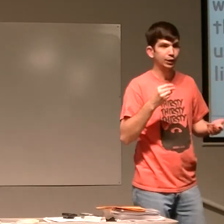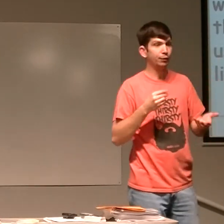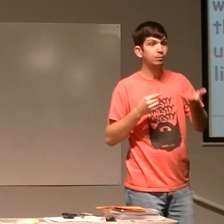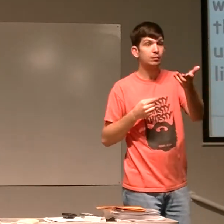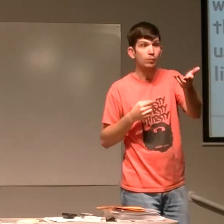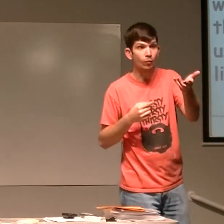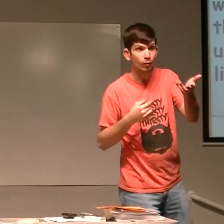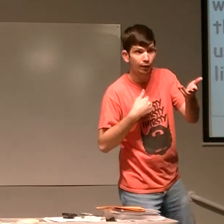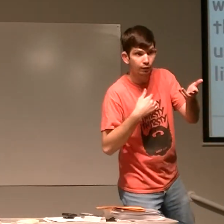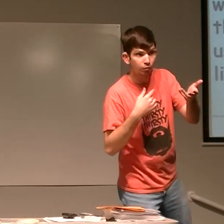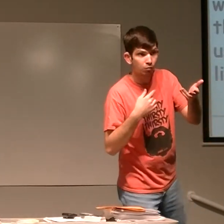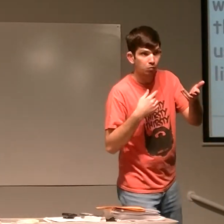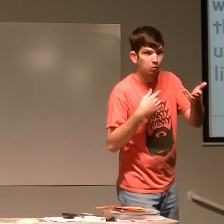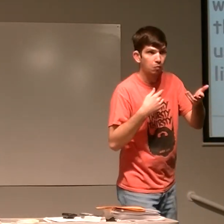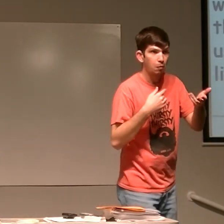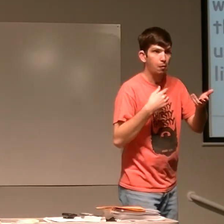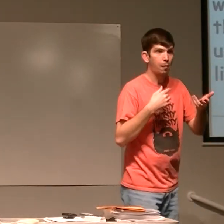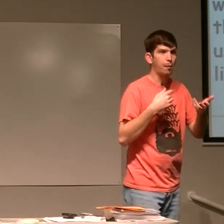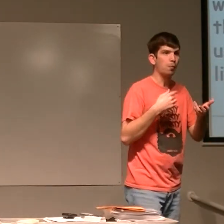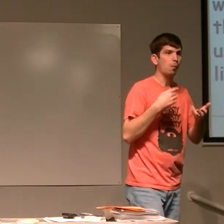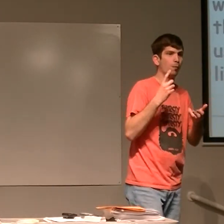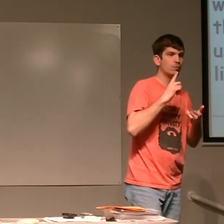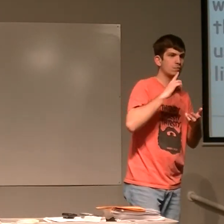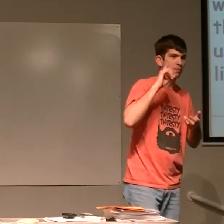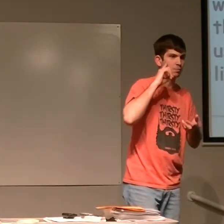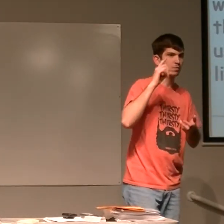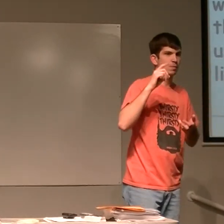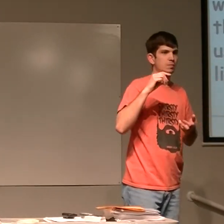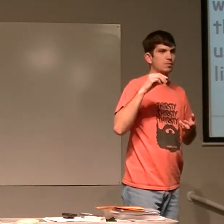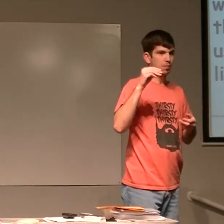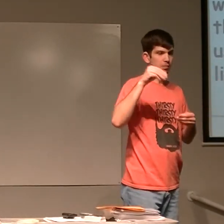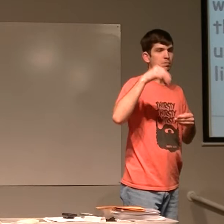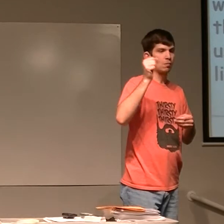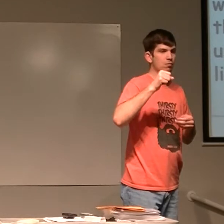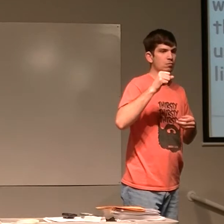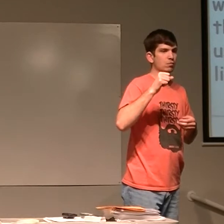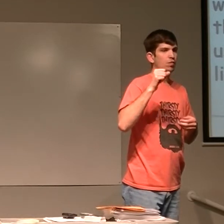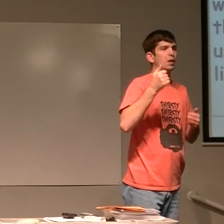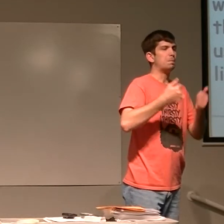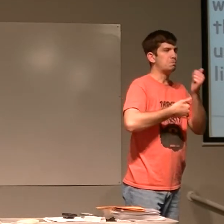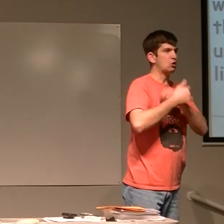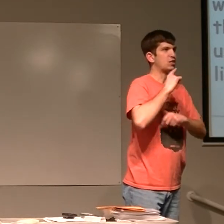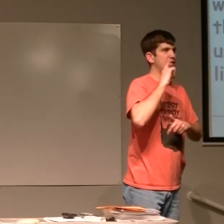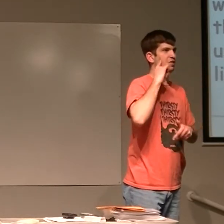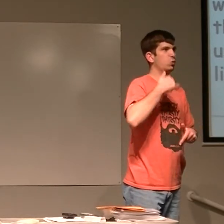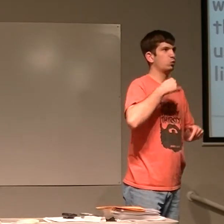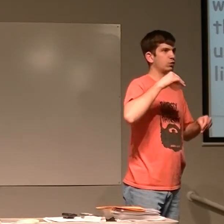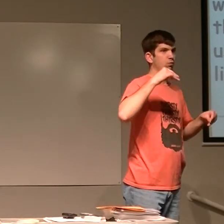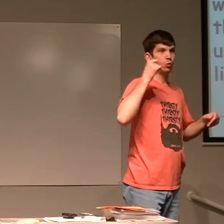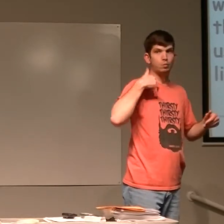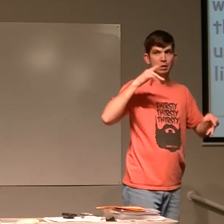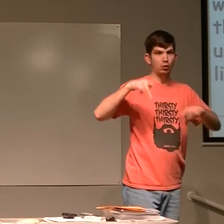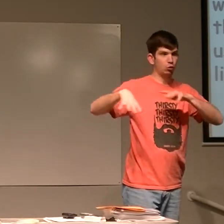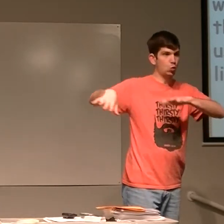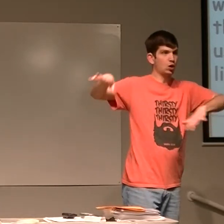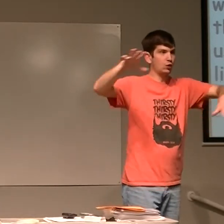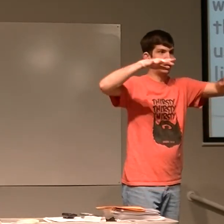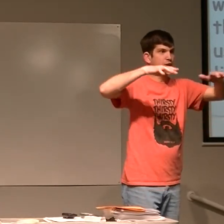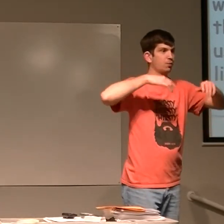So, But only a deaf can light, right? Most of the deaf people, when people are walking around here, will